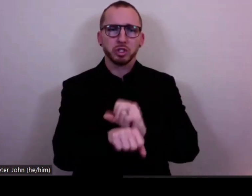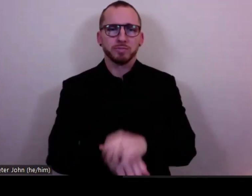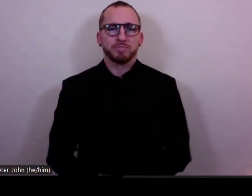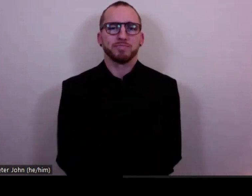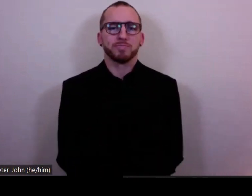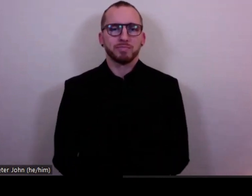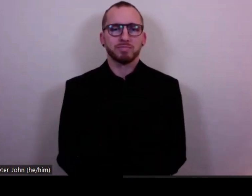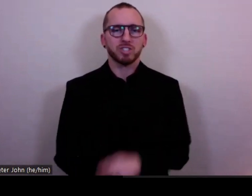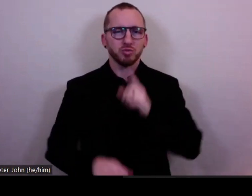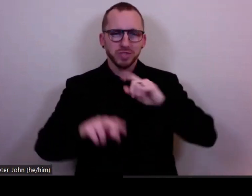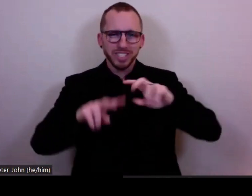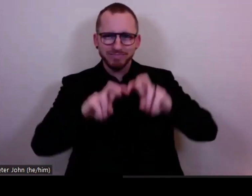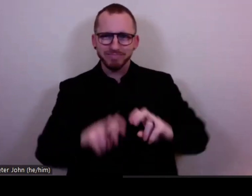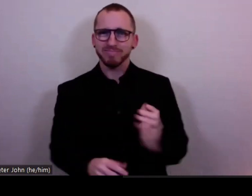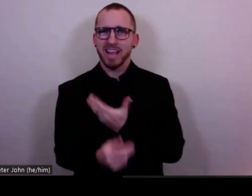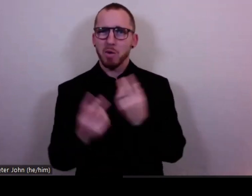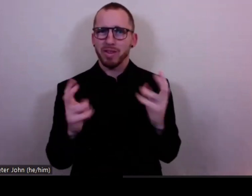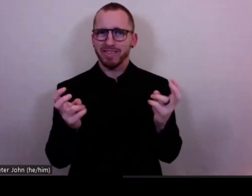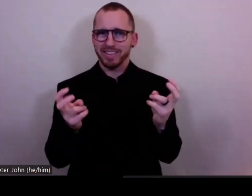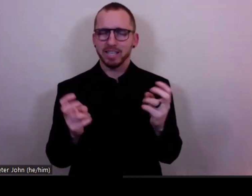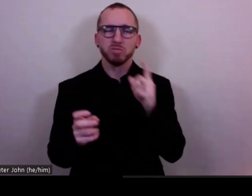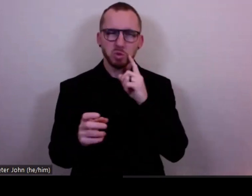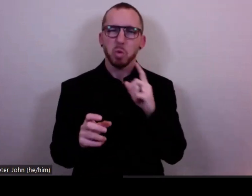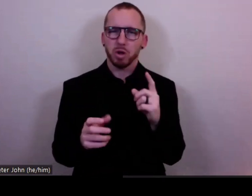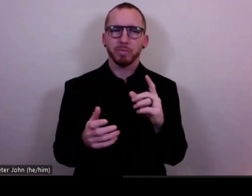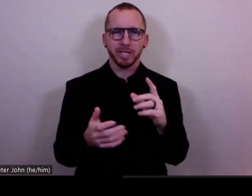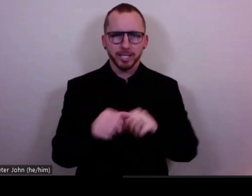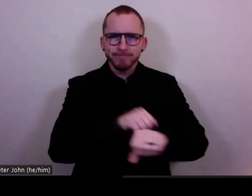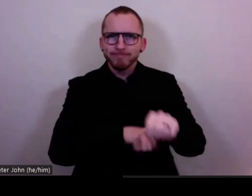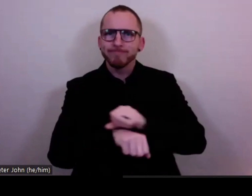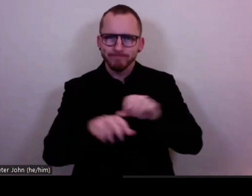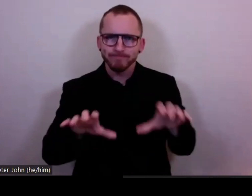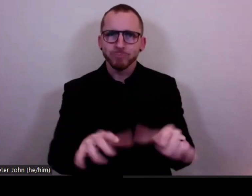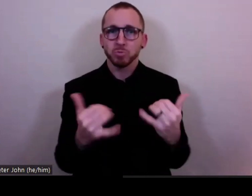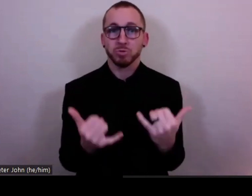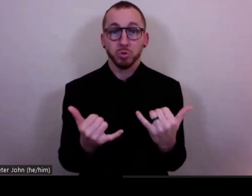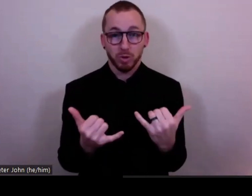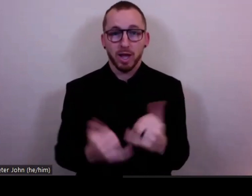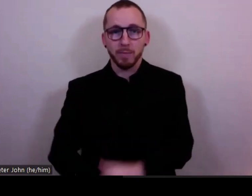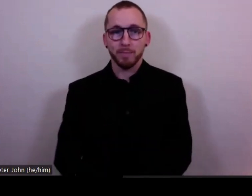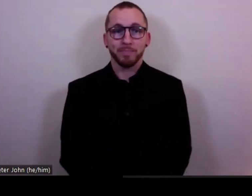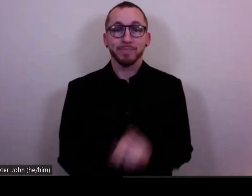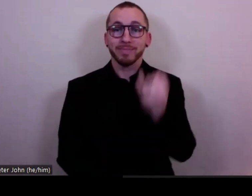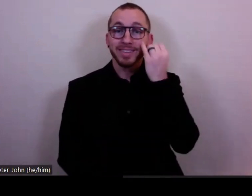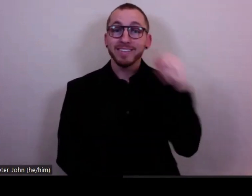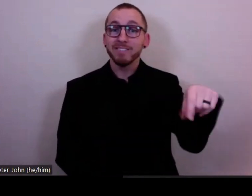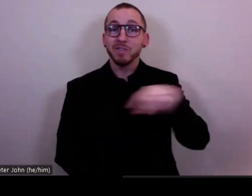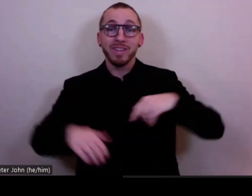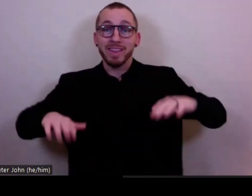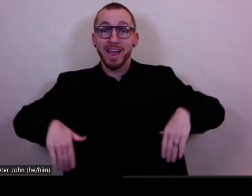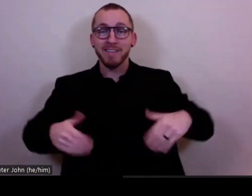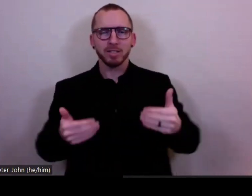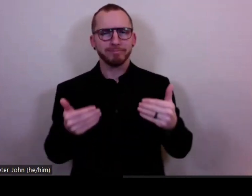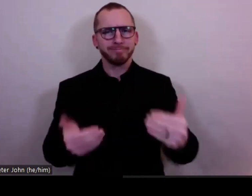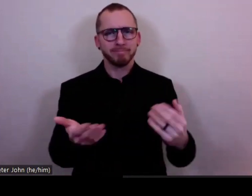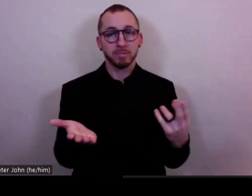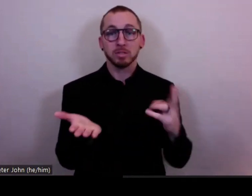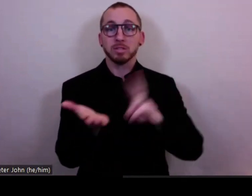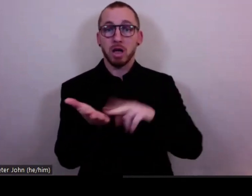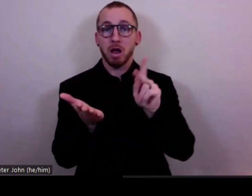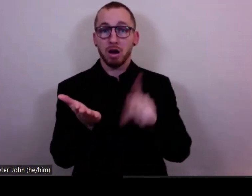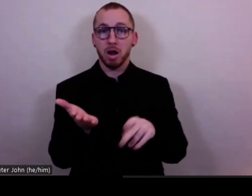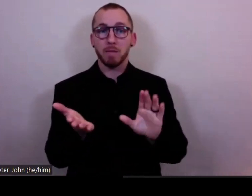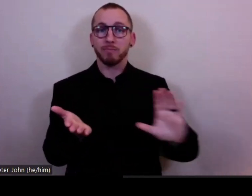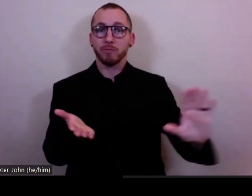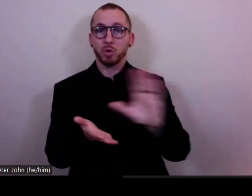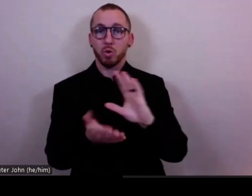day. So we're going to be doing a little bit of that today. So if you haven't already, please make sure to sign up for your group. We'll